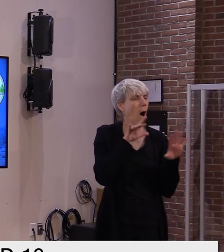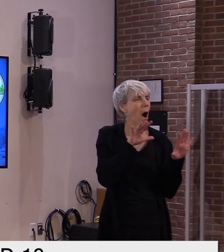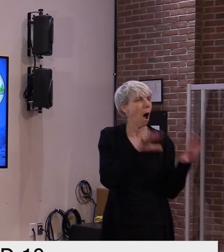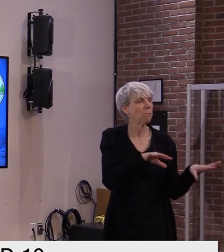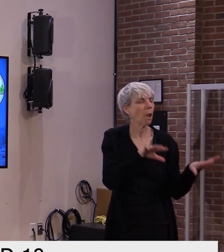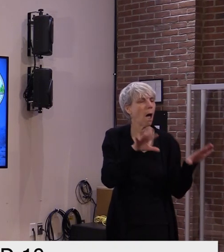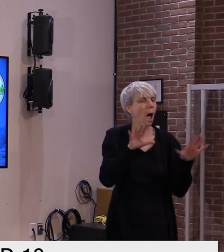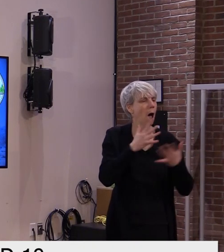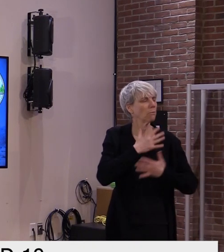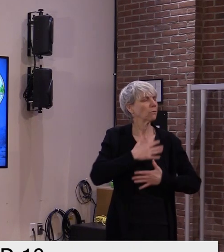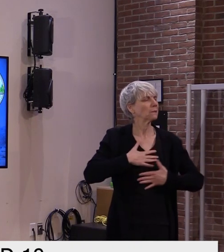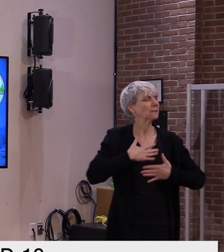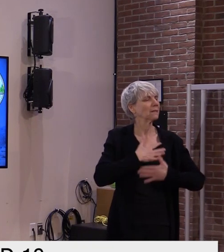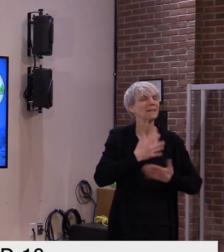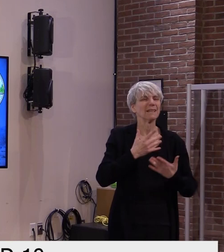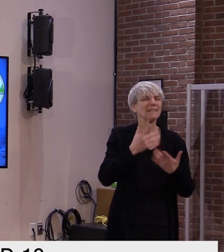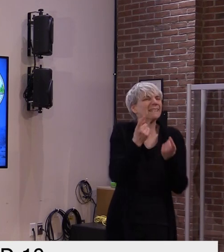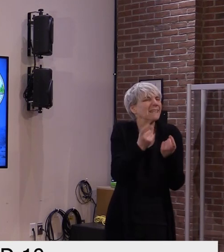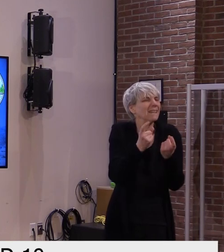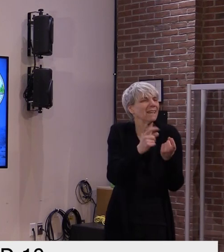teachers.